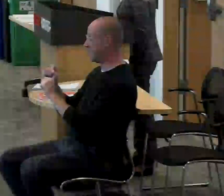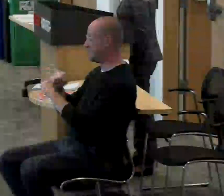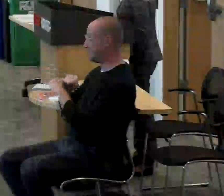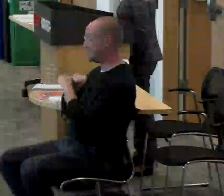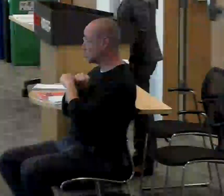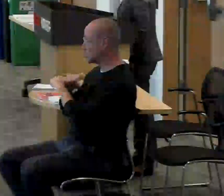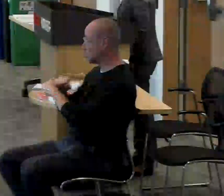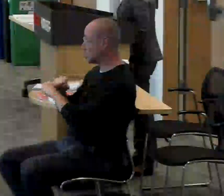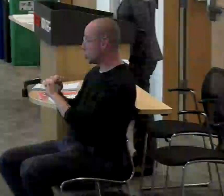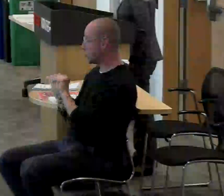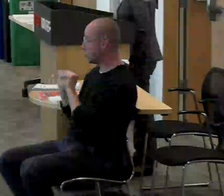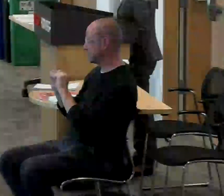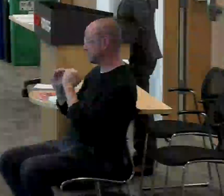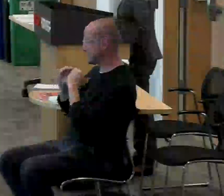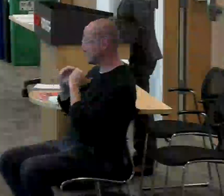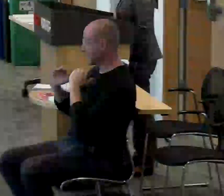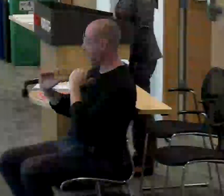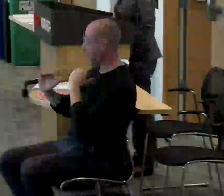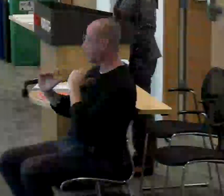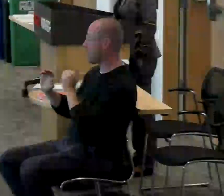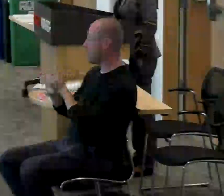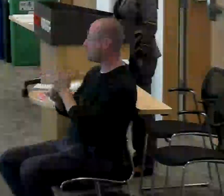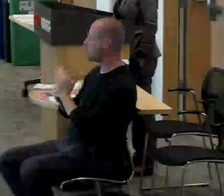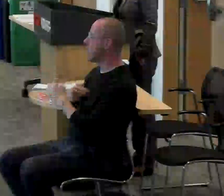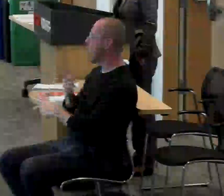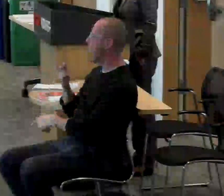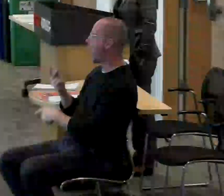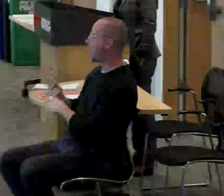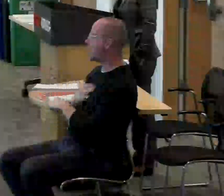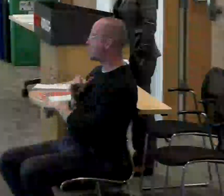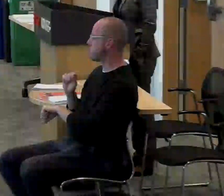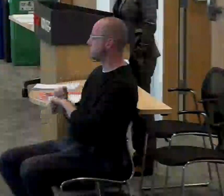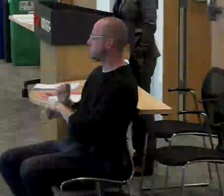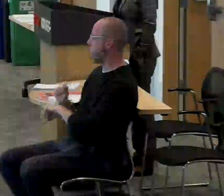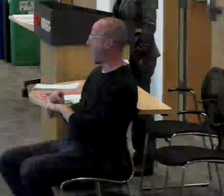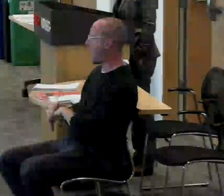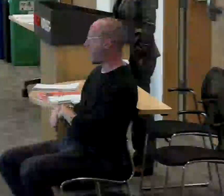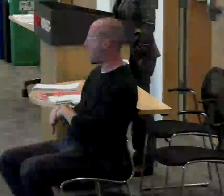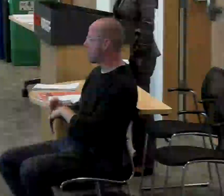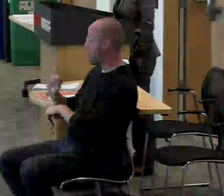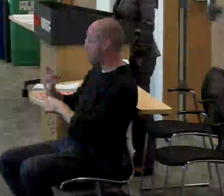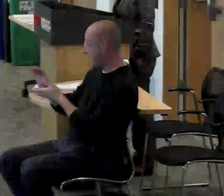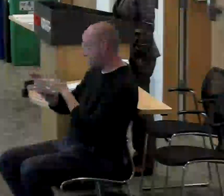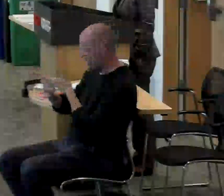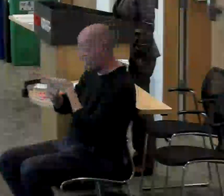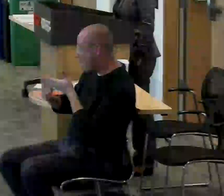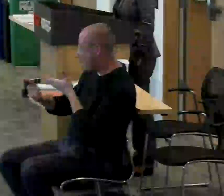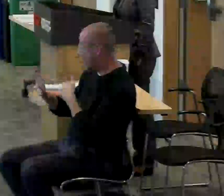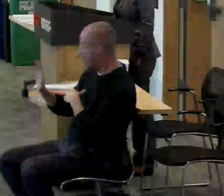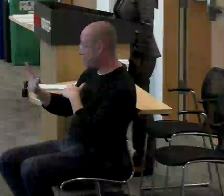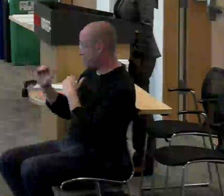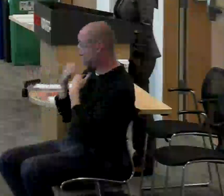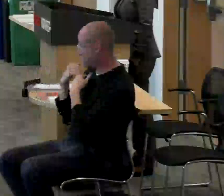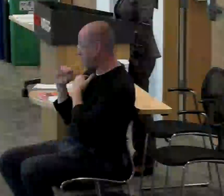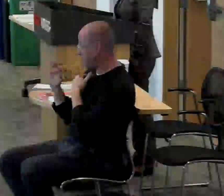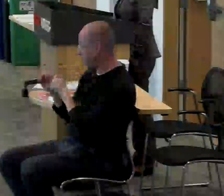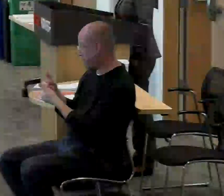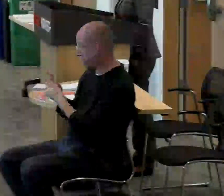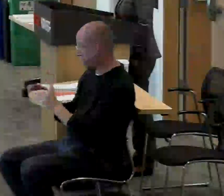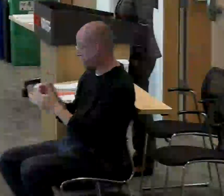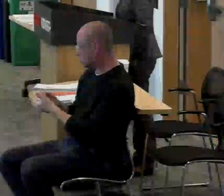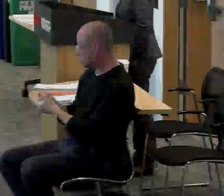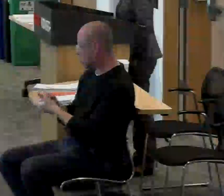up liability, I'm not doing any of that. Does that mean I don't get a viable vendor? Maybe. But I'm not willing to